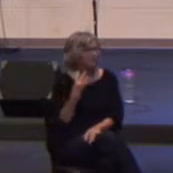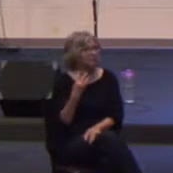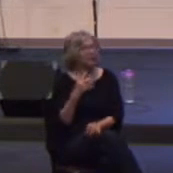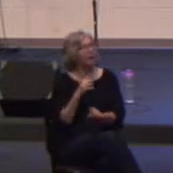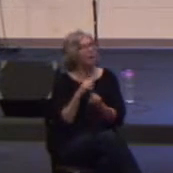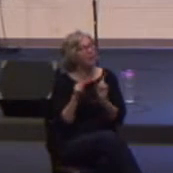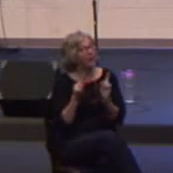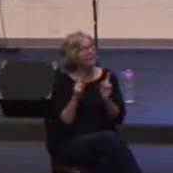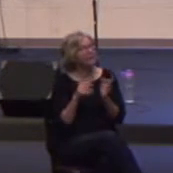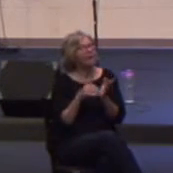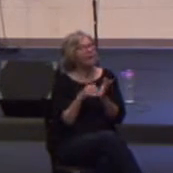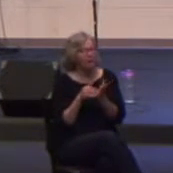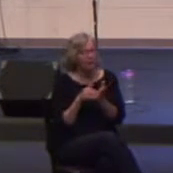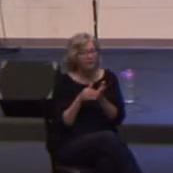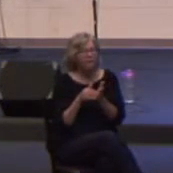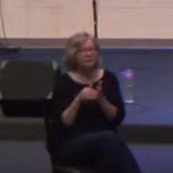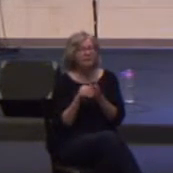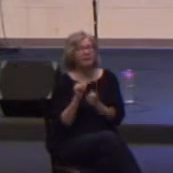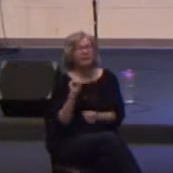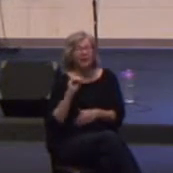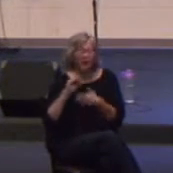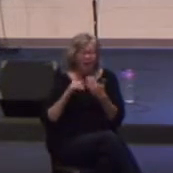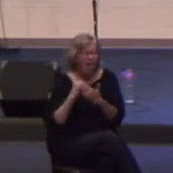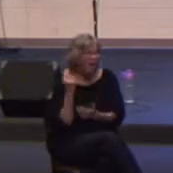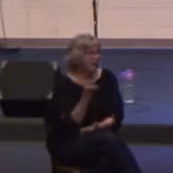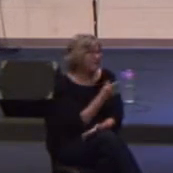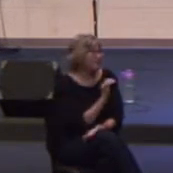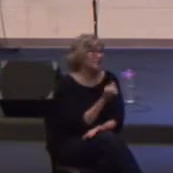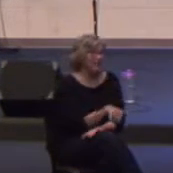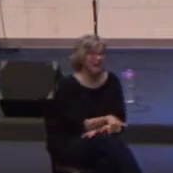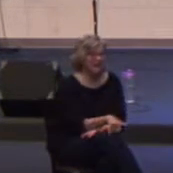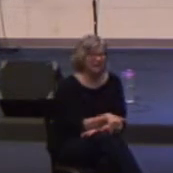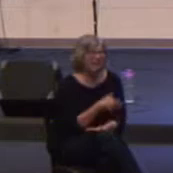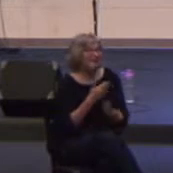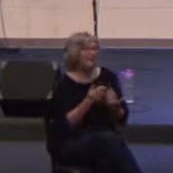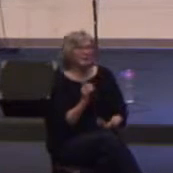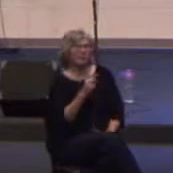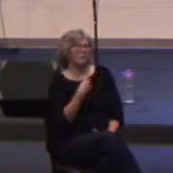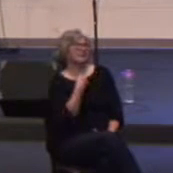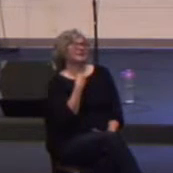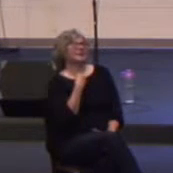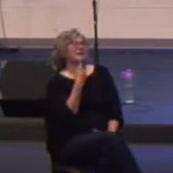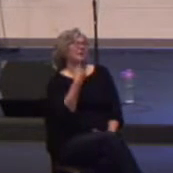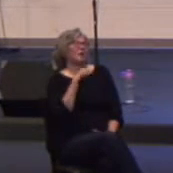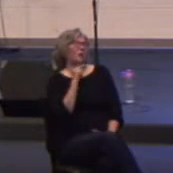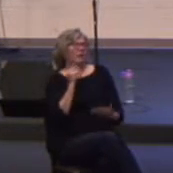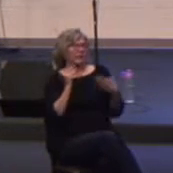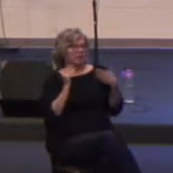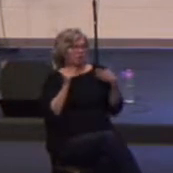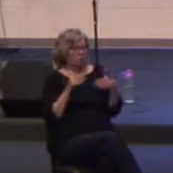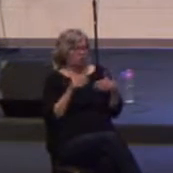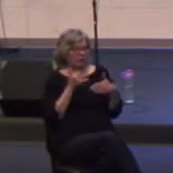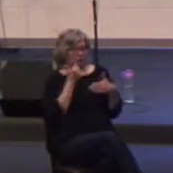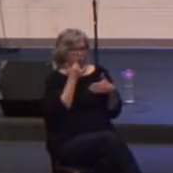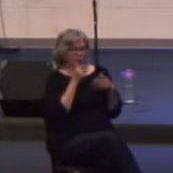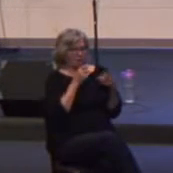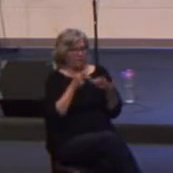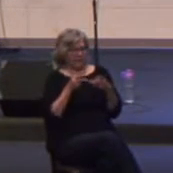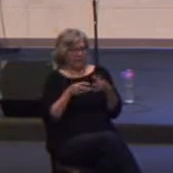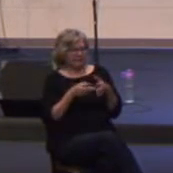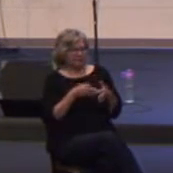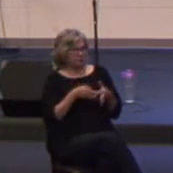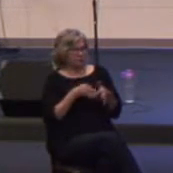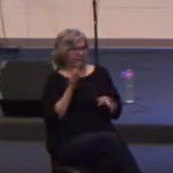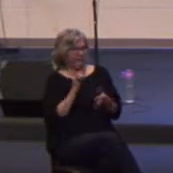it's what so often all of us do. Wherever we're stuck, we look to all of the wrong places to find